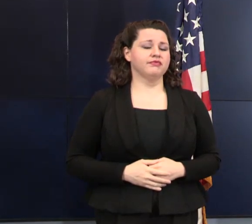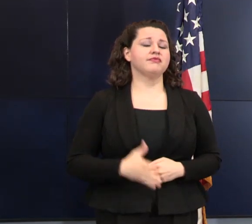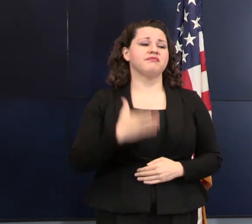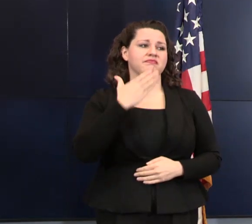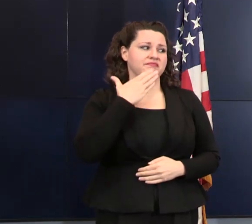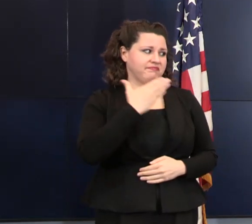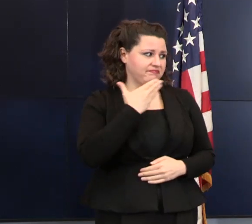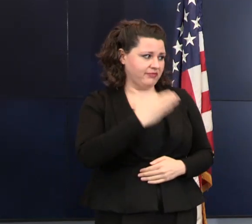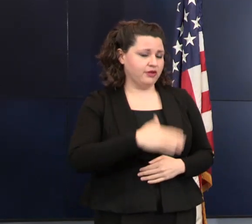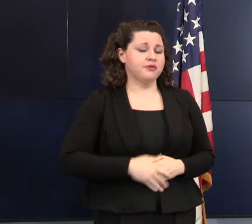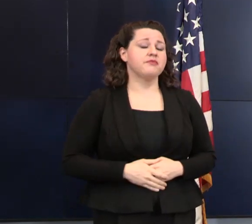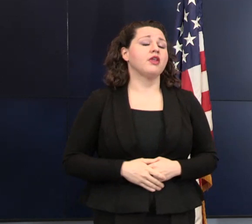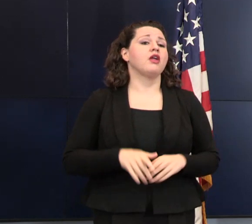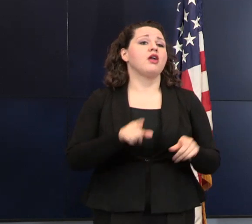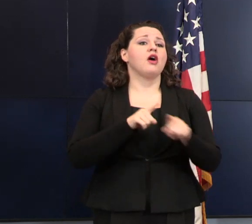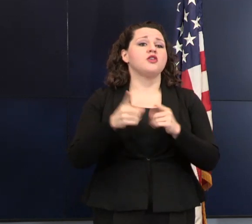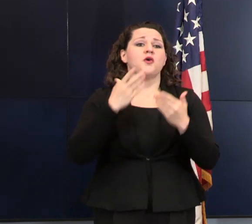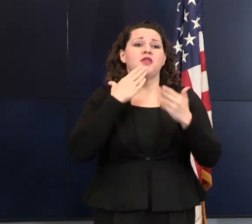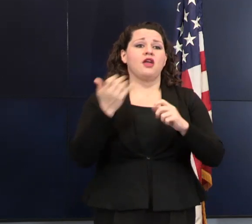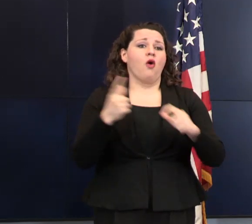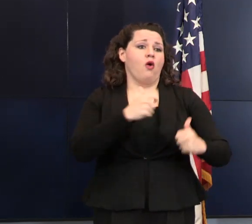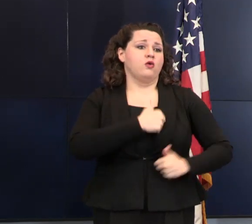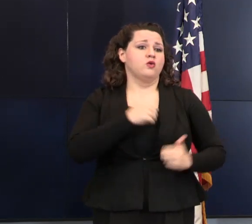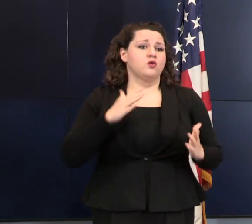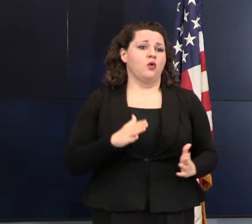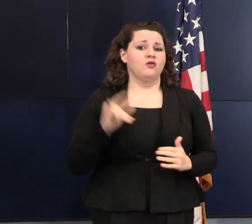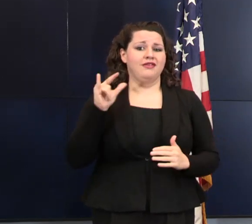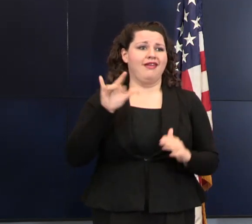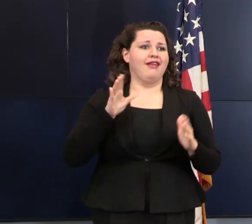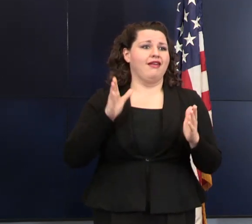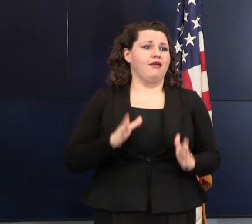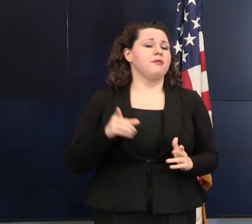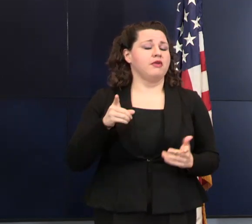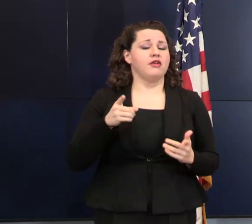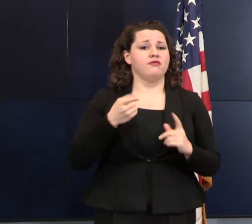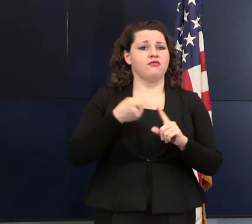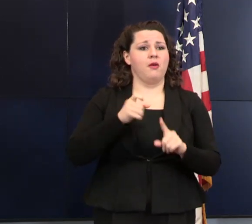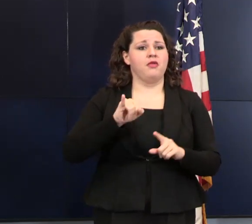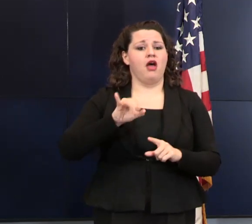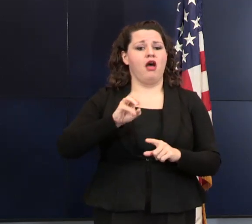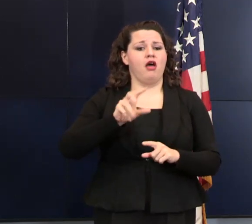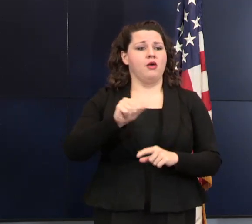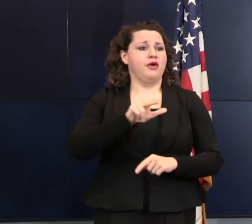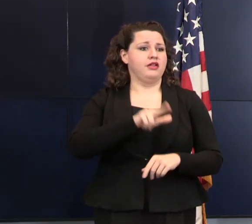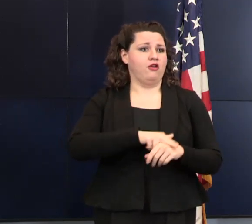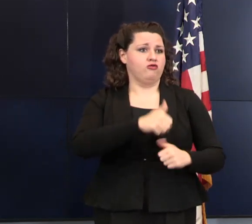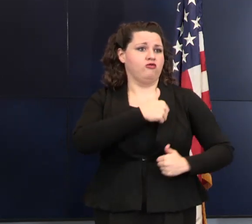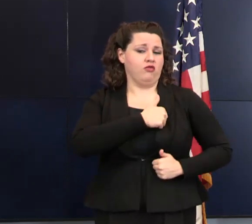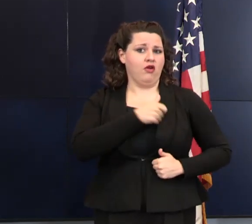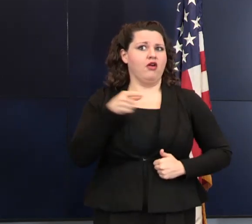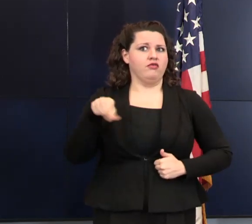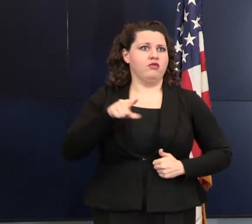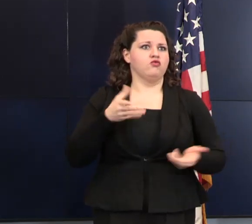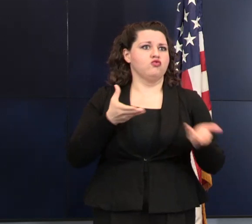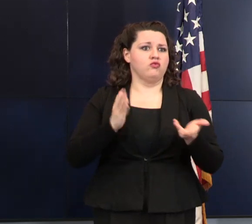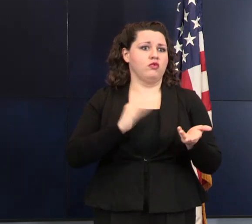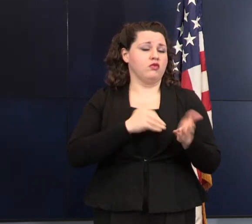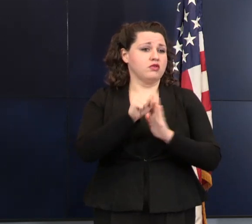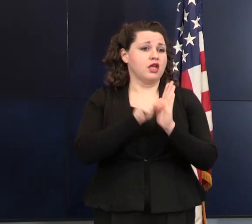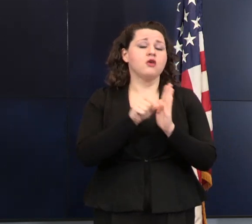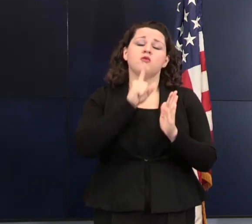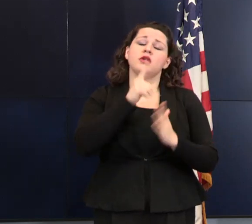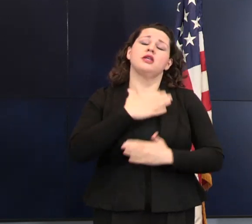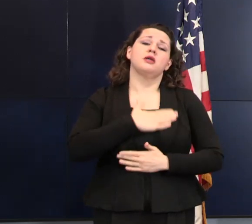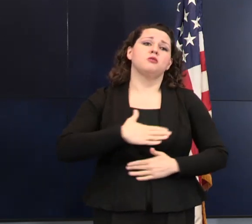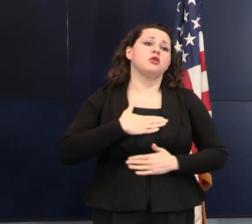Thank you, General. I also want to thank all the soldiers and airmen of the Iowa National Guard for their services to our state. We deeply